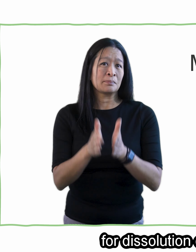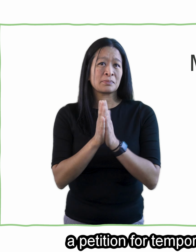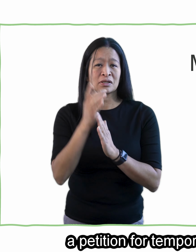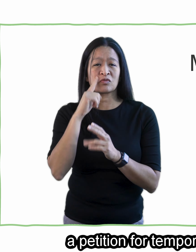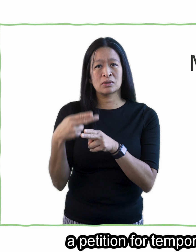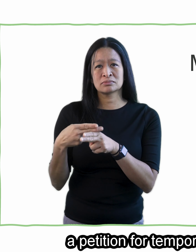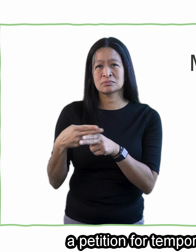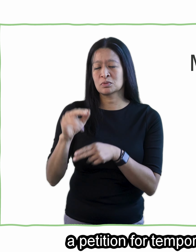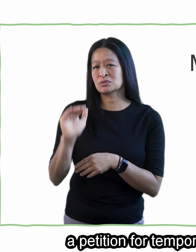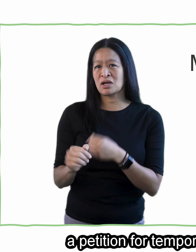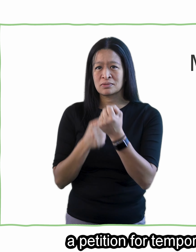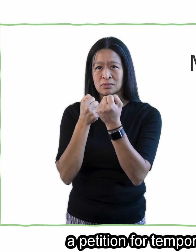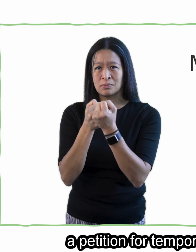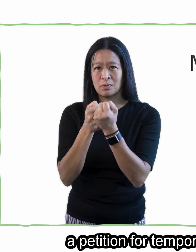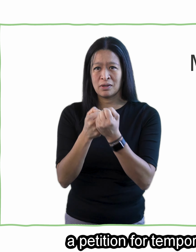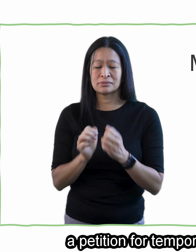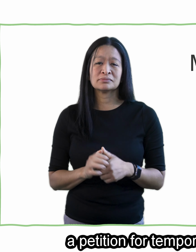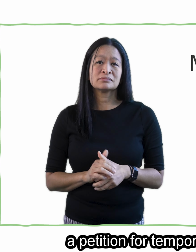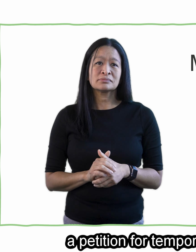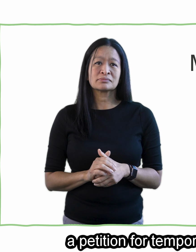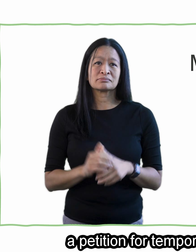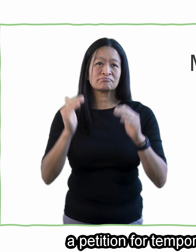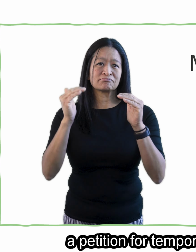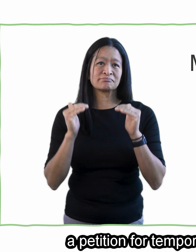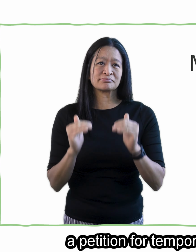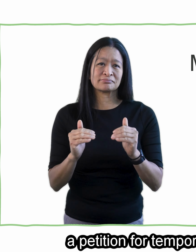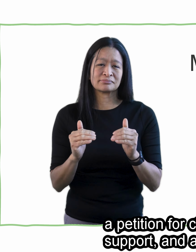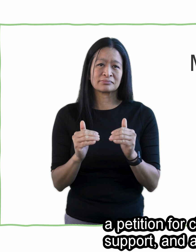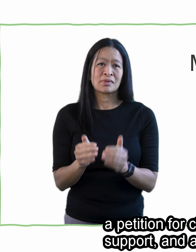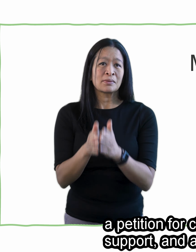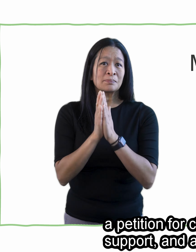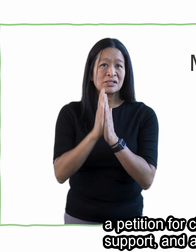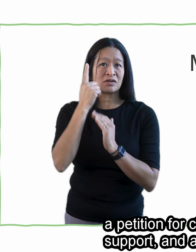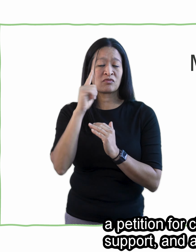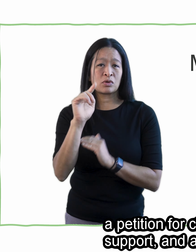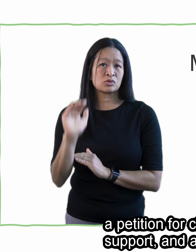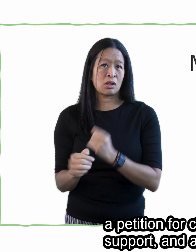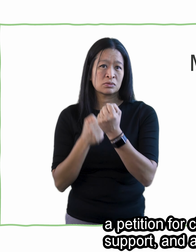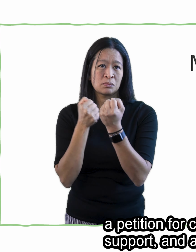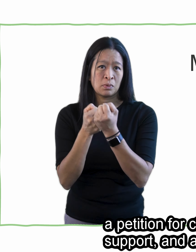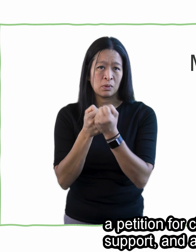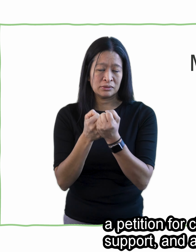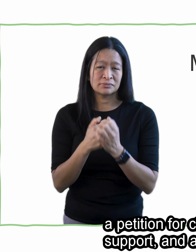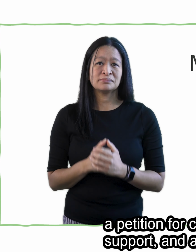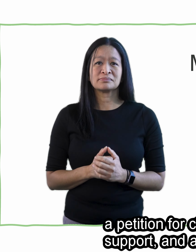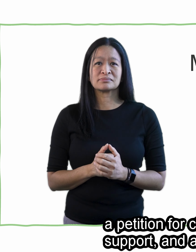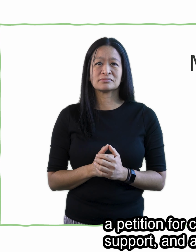for temporary child support, a petition for child support, and a